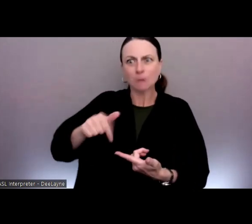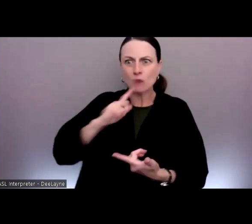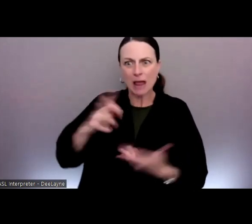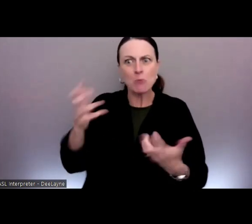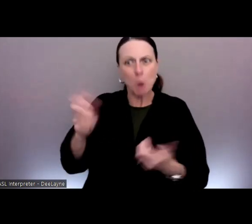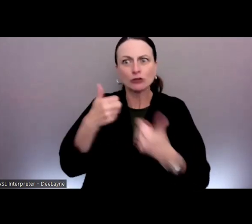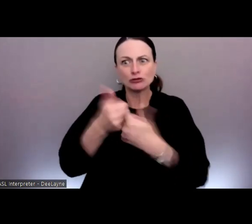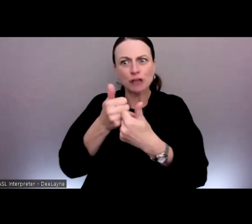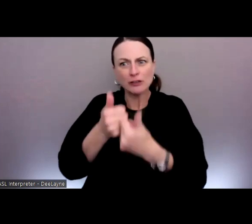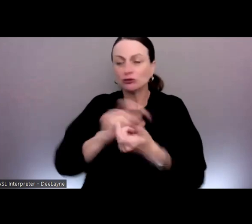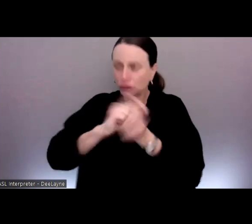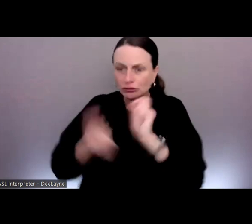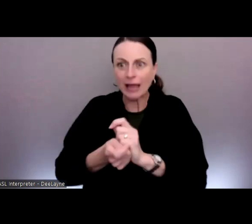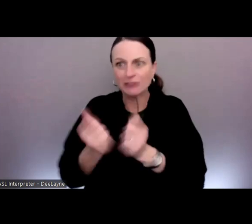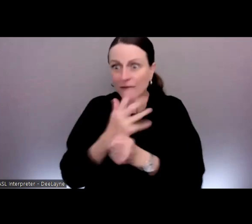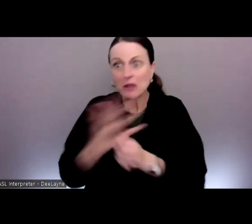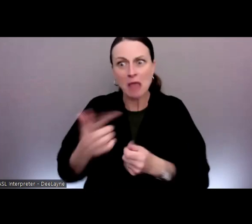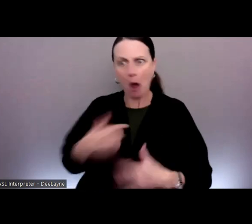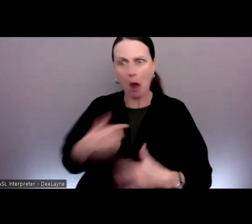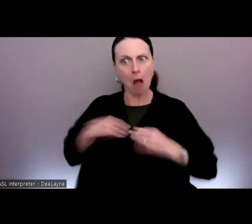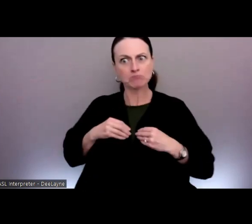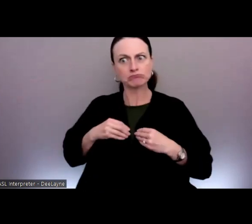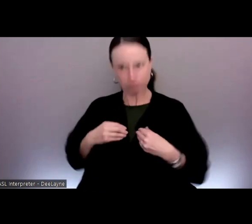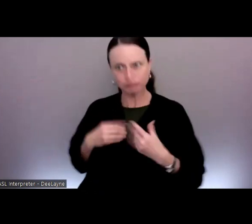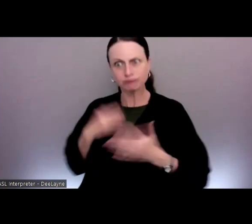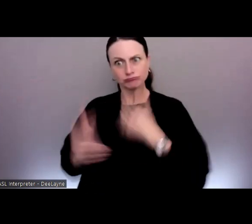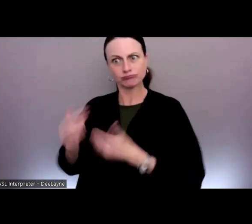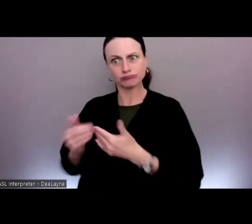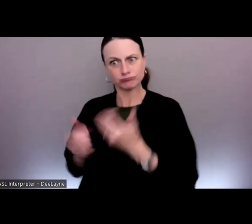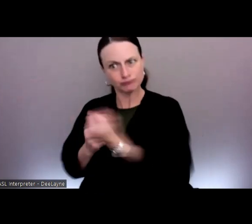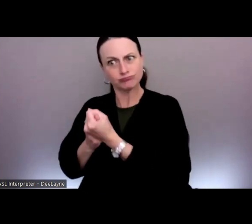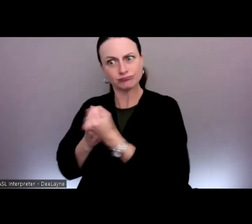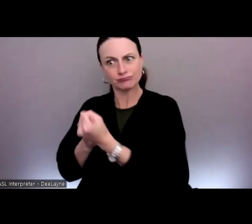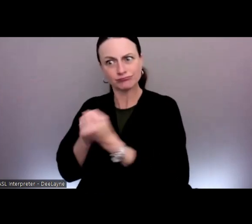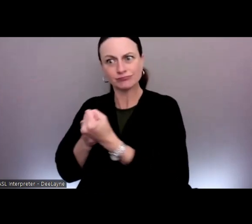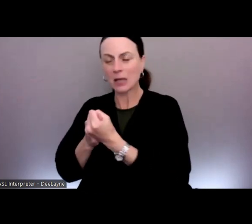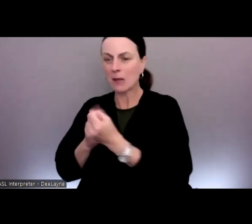challenging and changing institutional policies and governance.